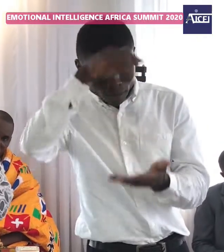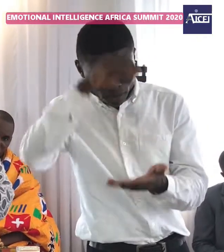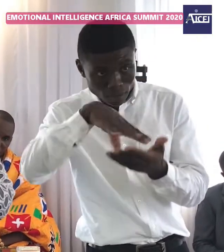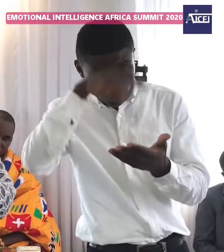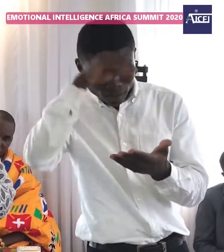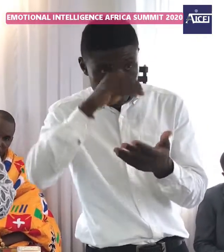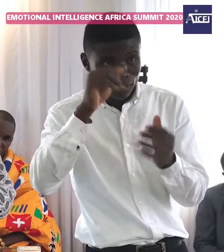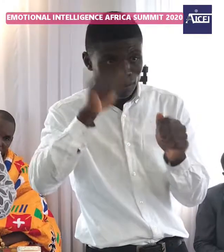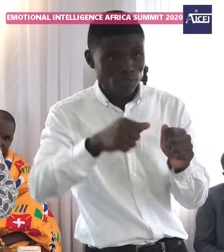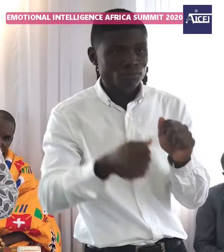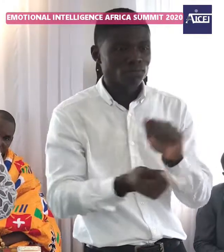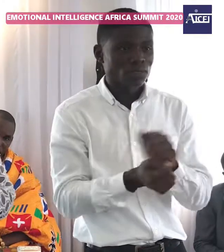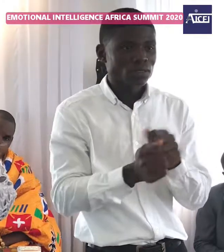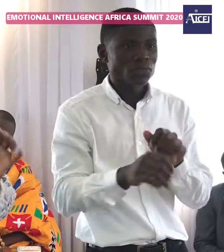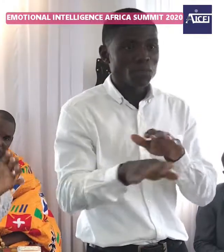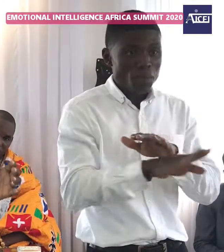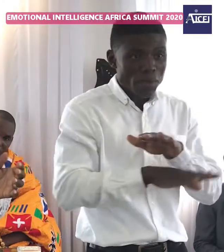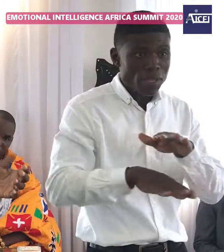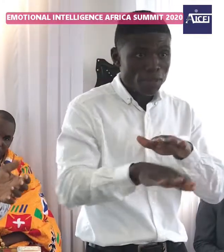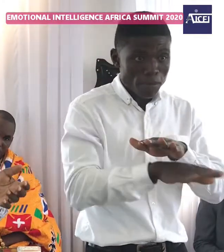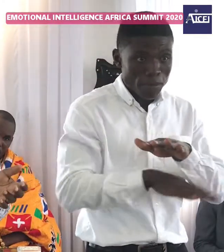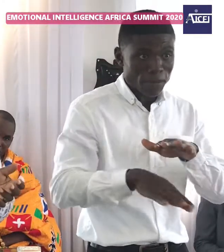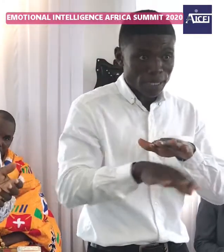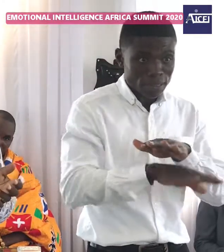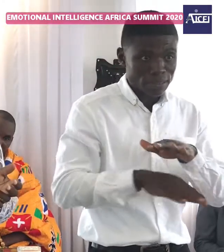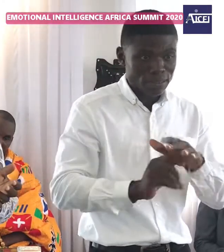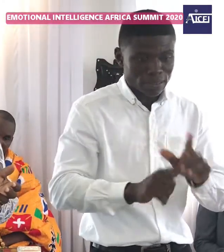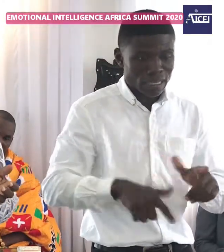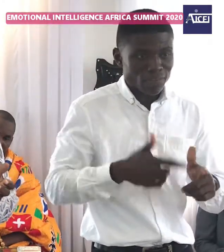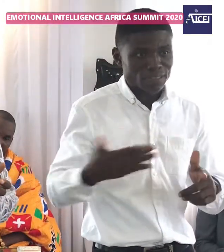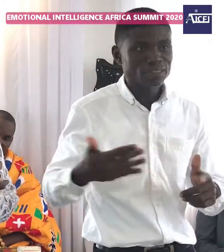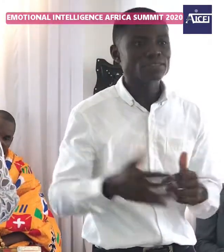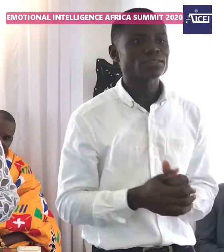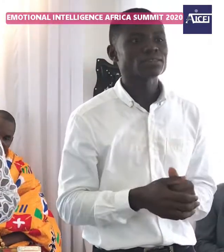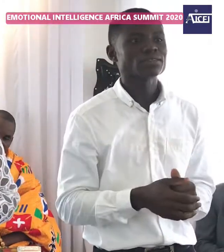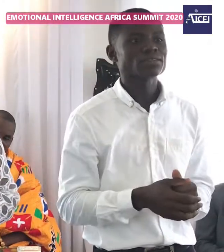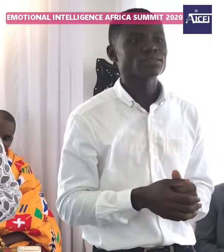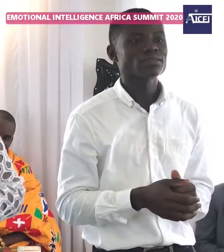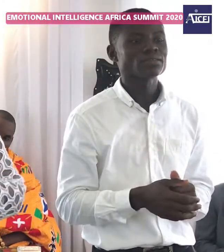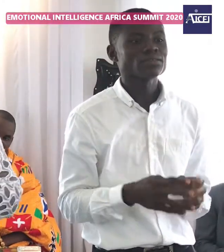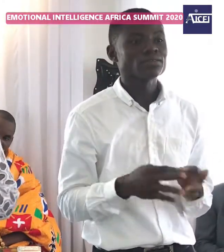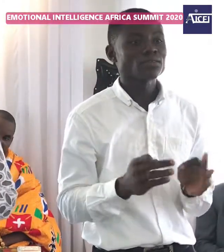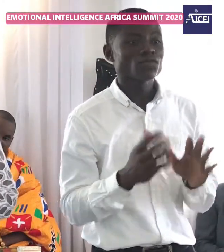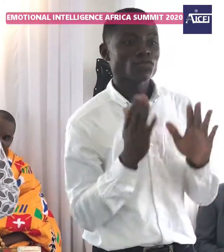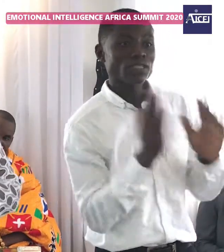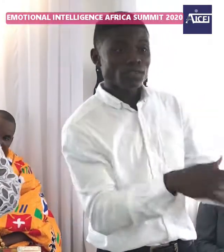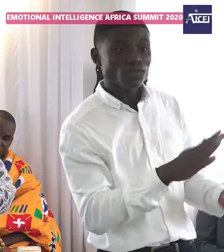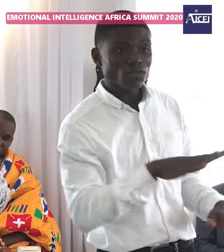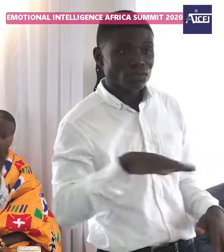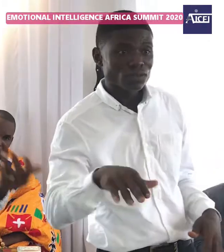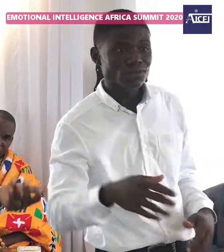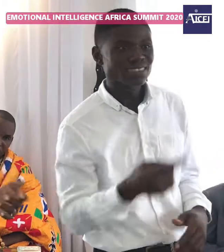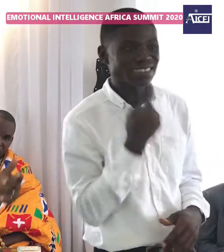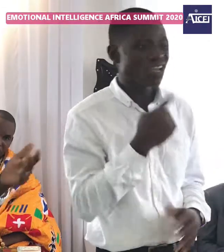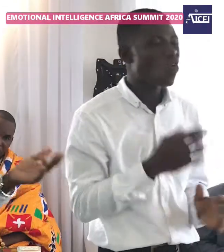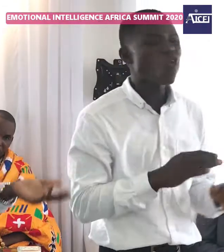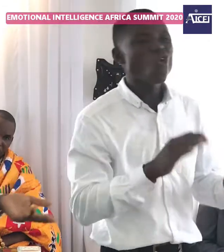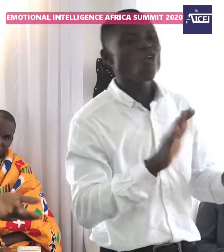basic moral standards, which I call cornerstones. Right? So if you leave your child away,